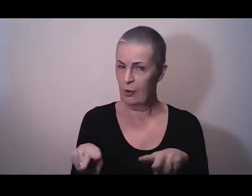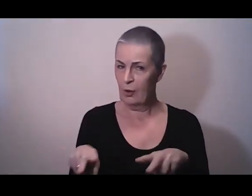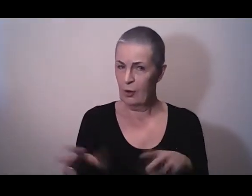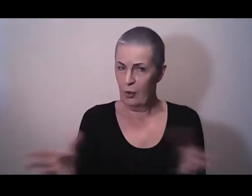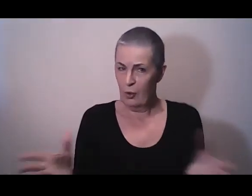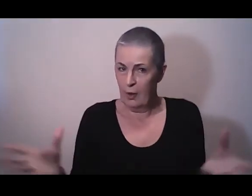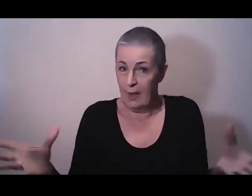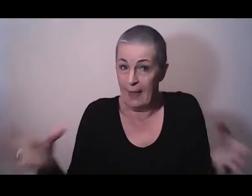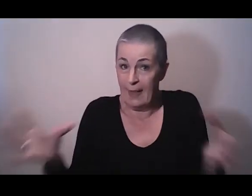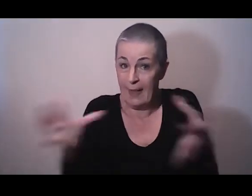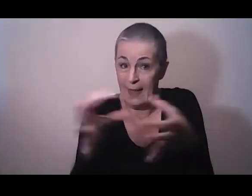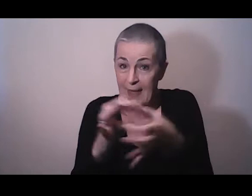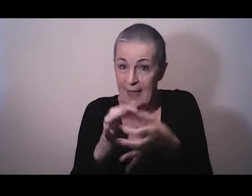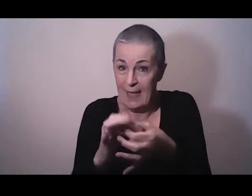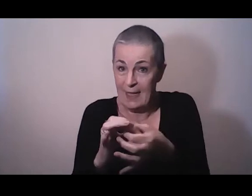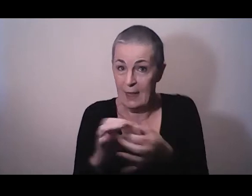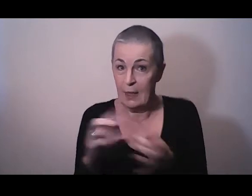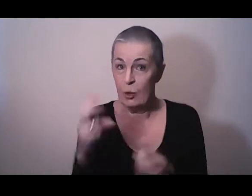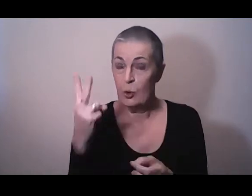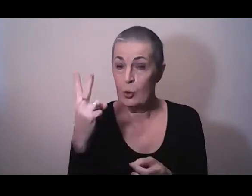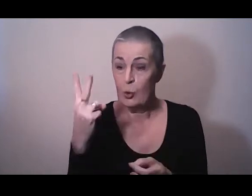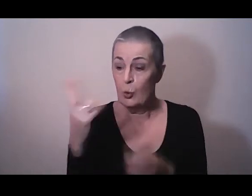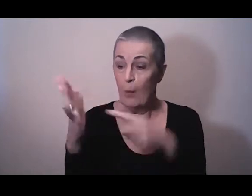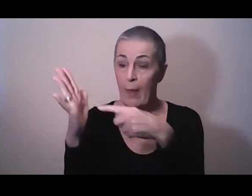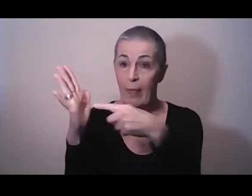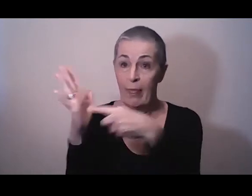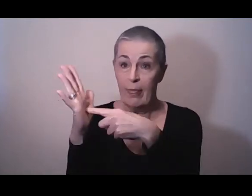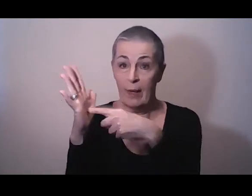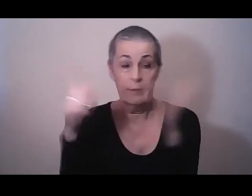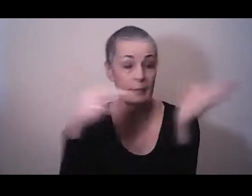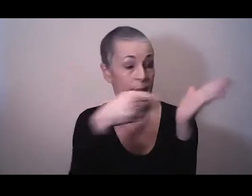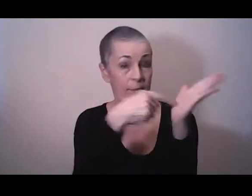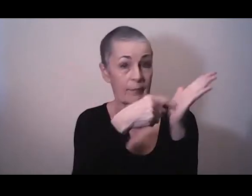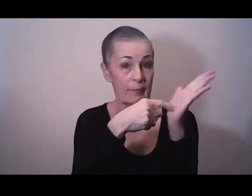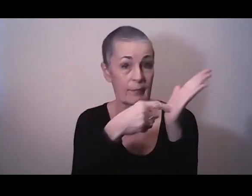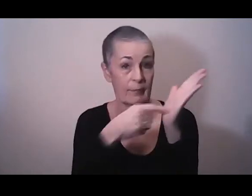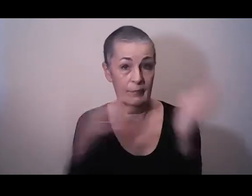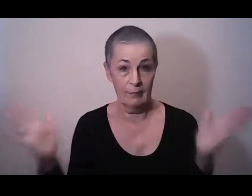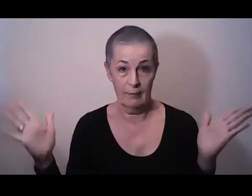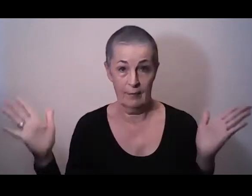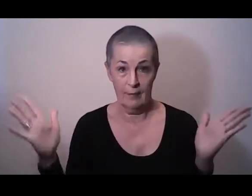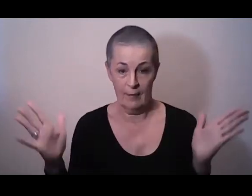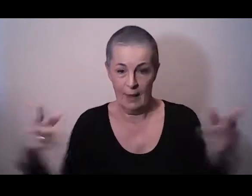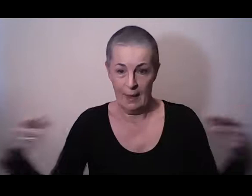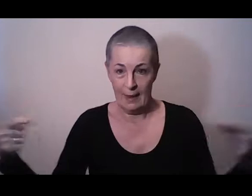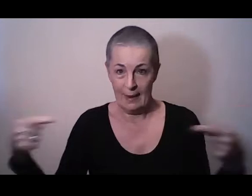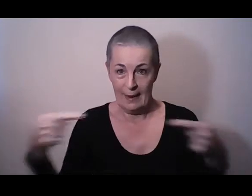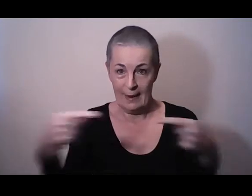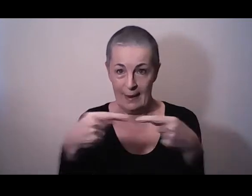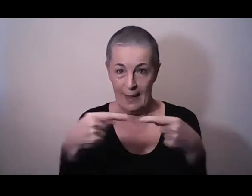very important points in the middle of your palm, which connect to your heart protector.